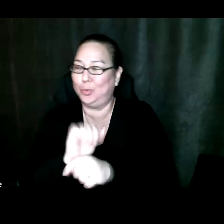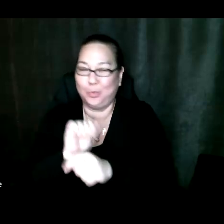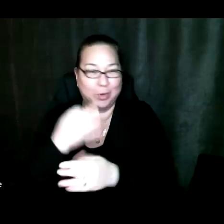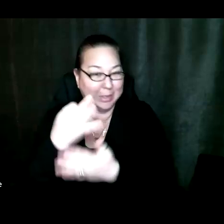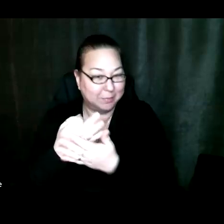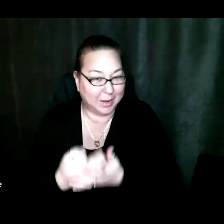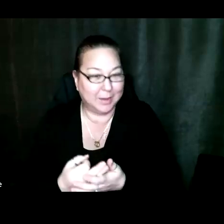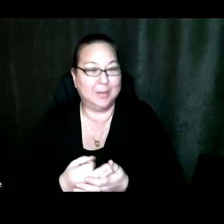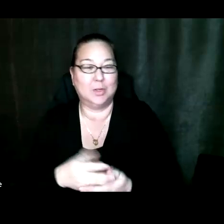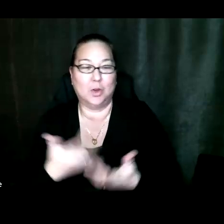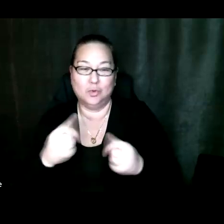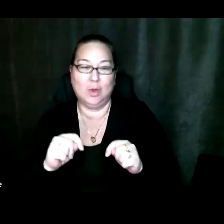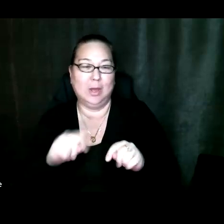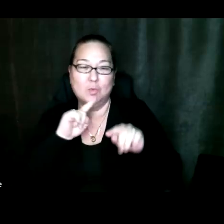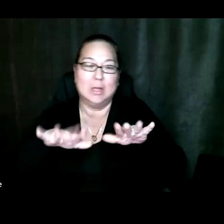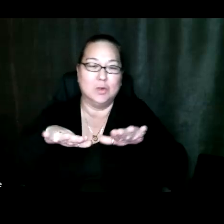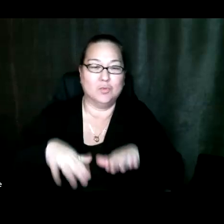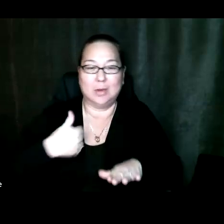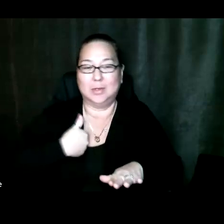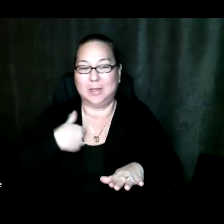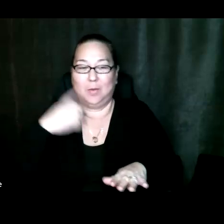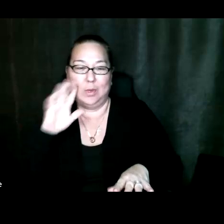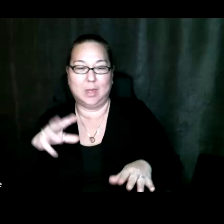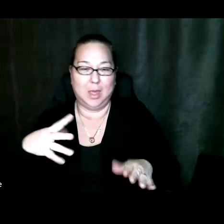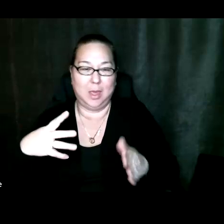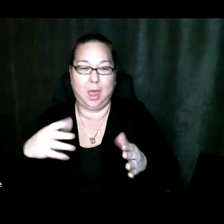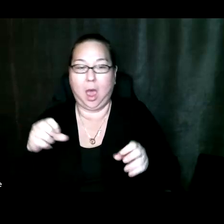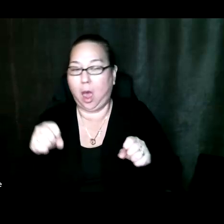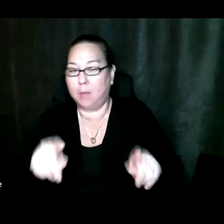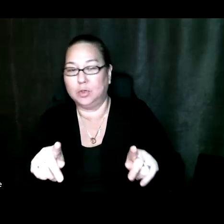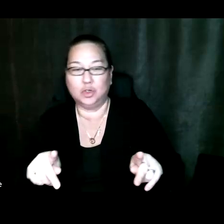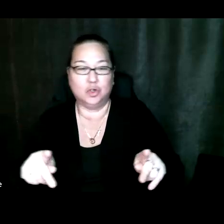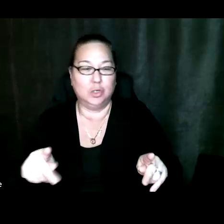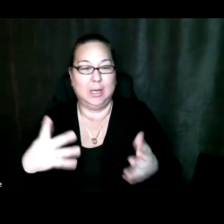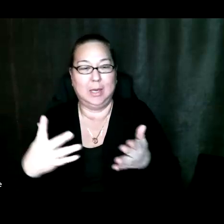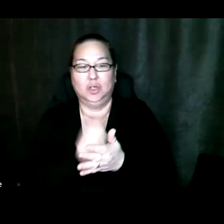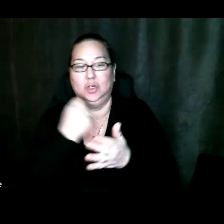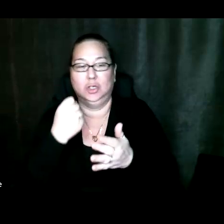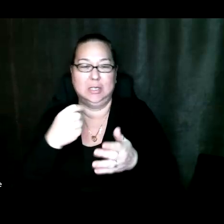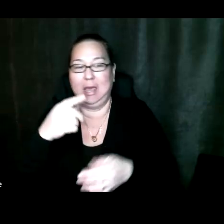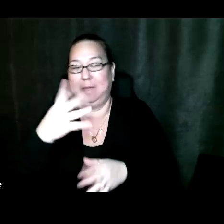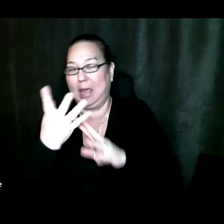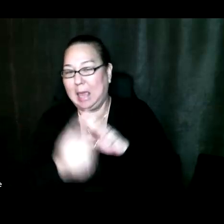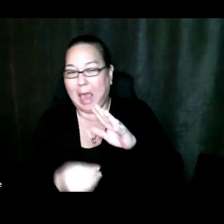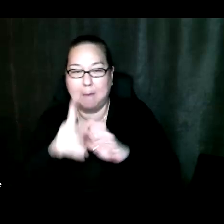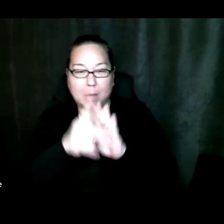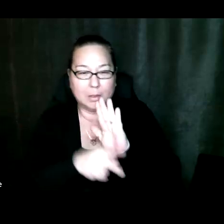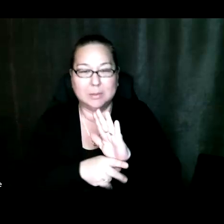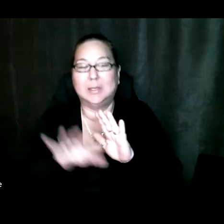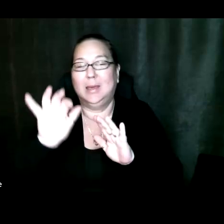Policy and our new Inclusive Education Plan. One of the things I hope you see as I move through tonight's presentation is